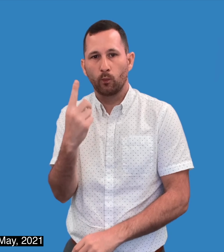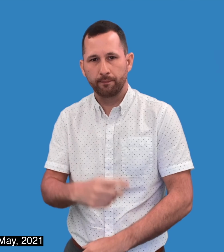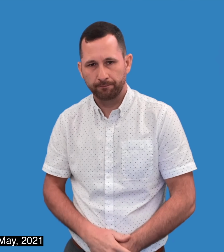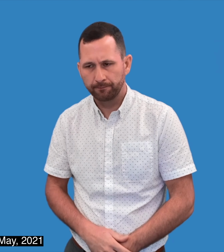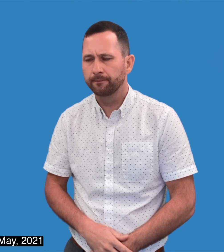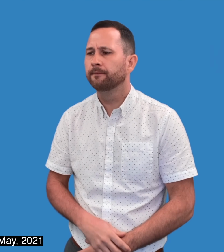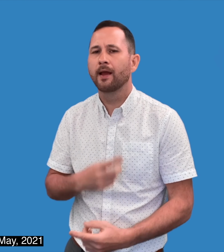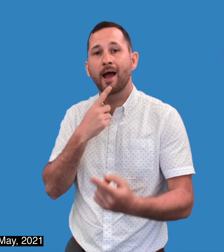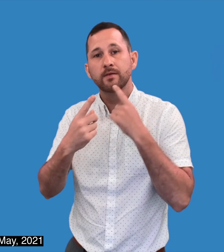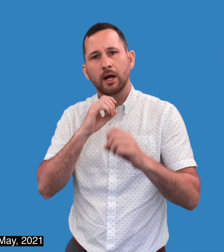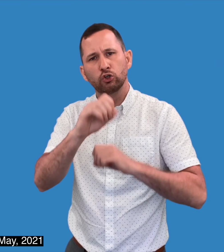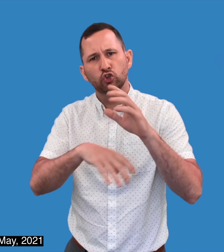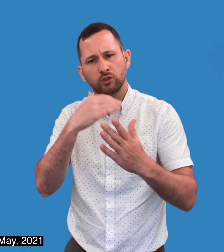May 2021.